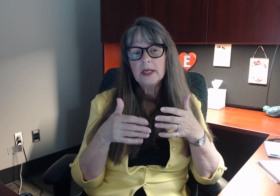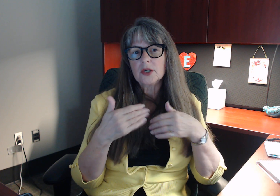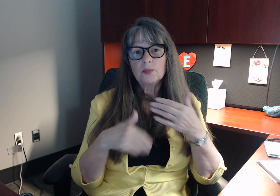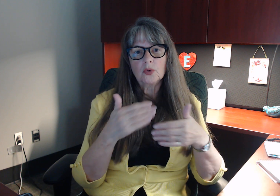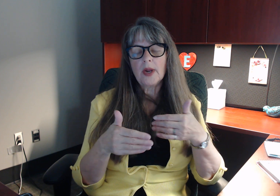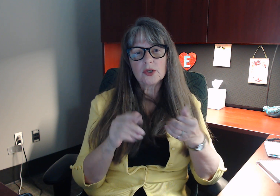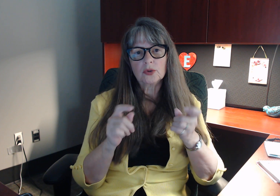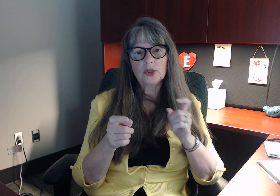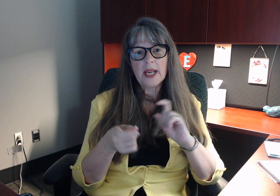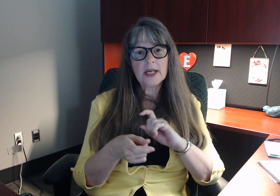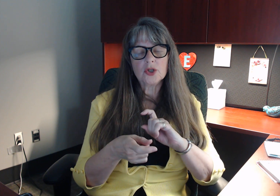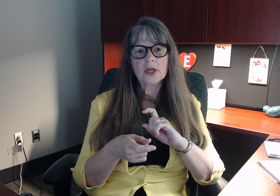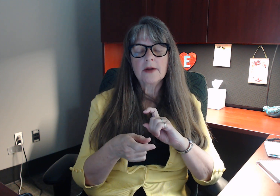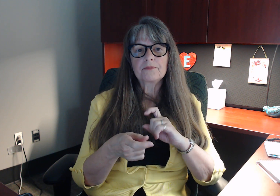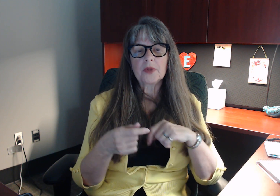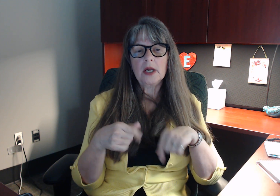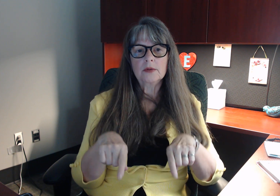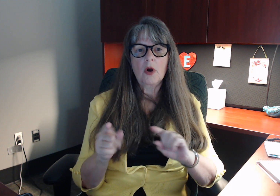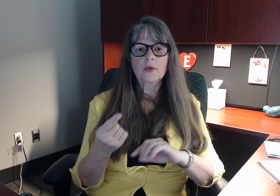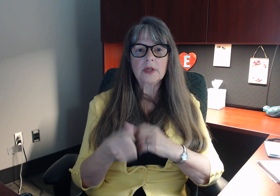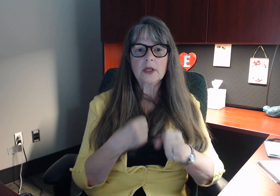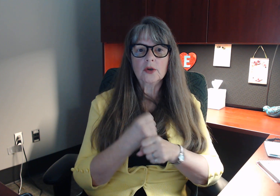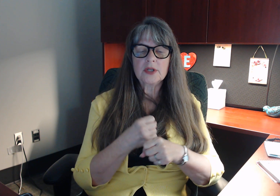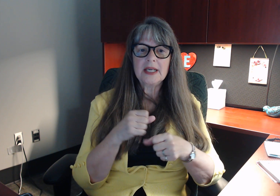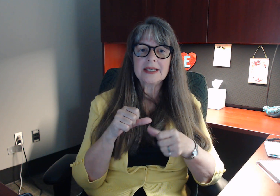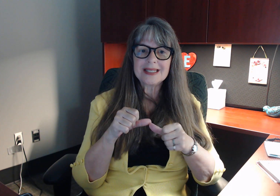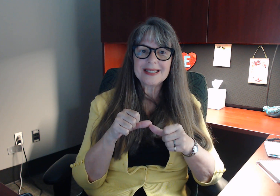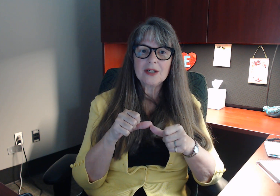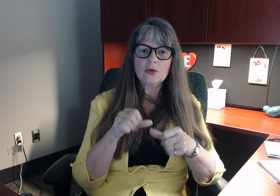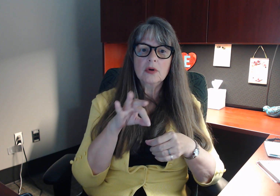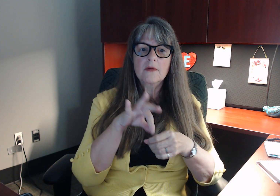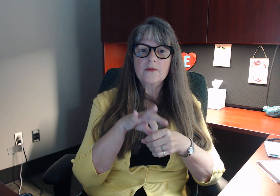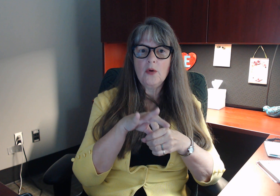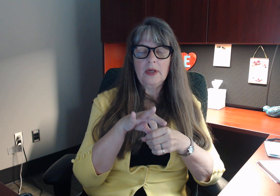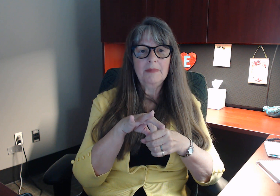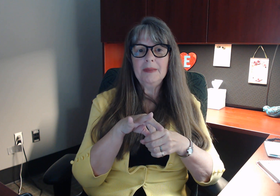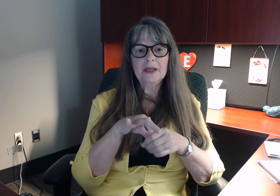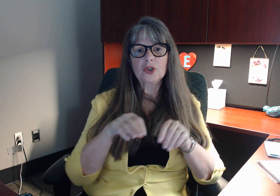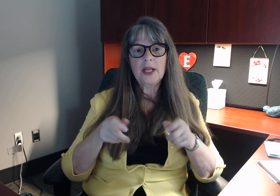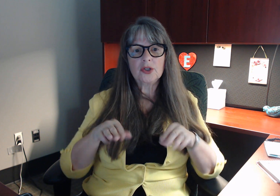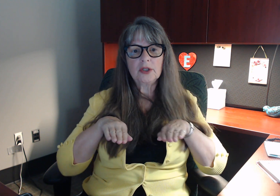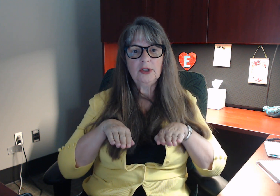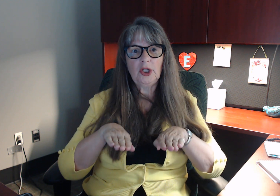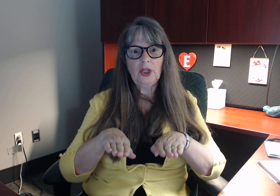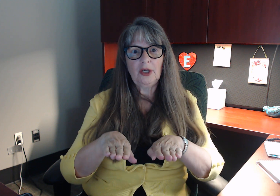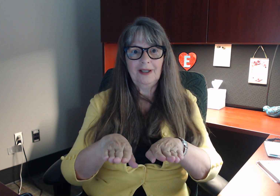has progressed or changed over the years, it is still voting. Maybe it'll change to, but